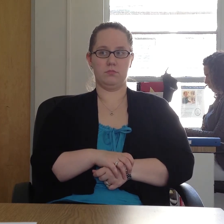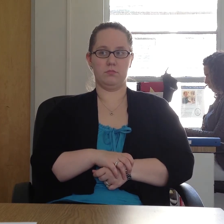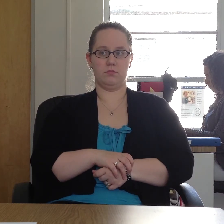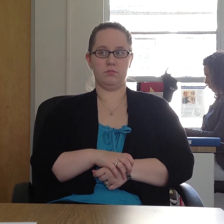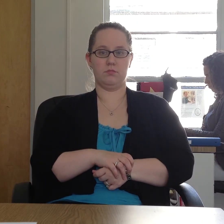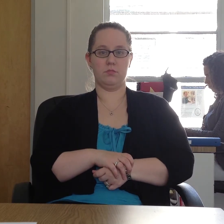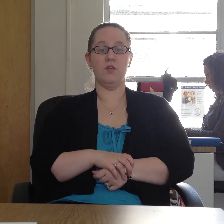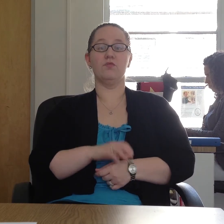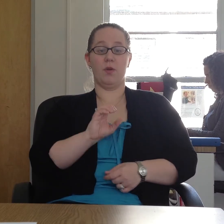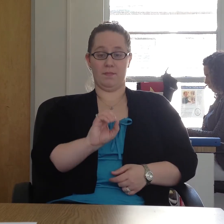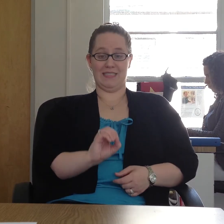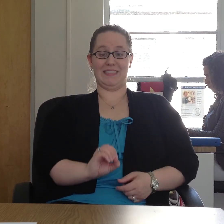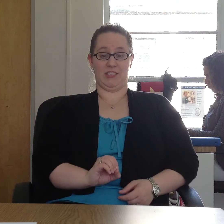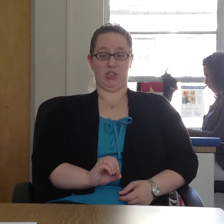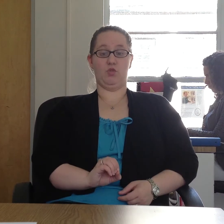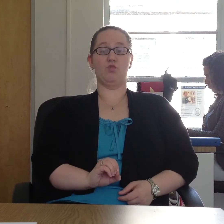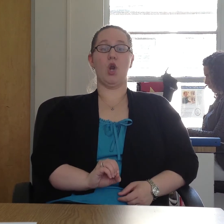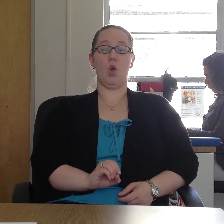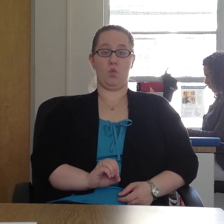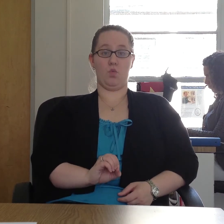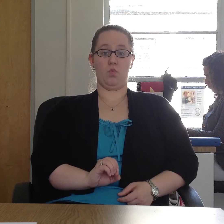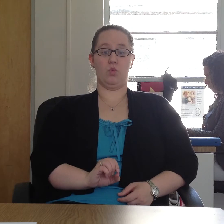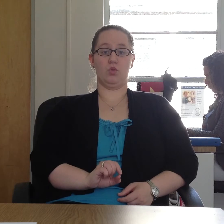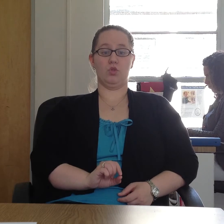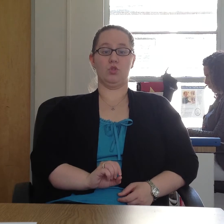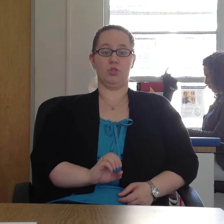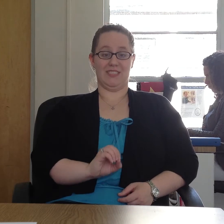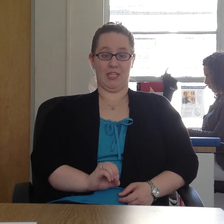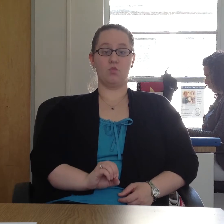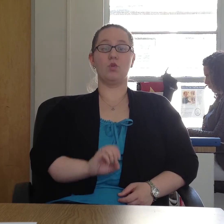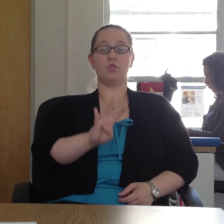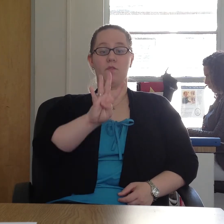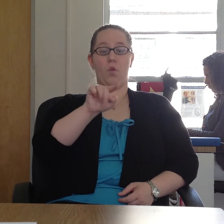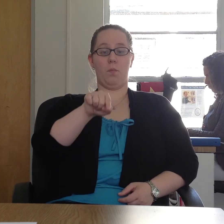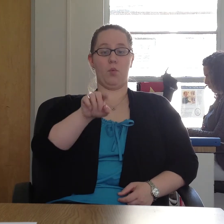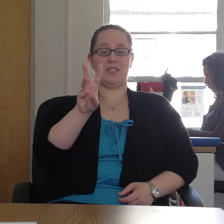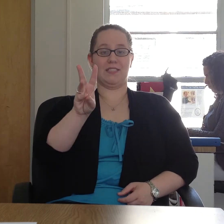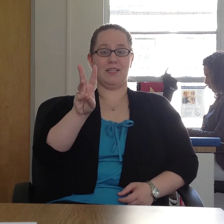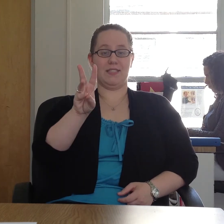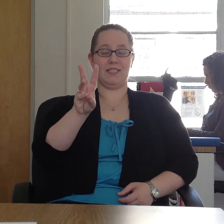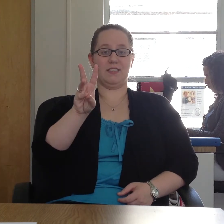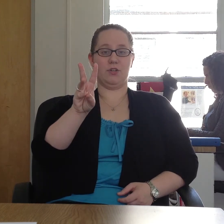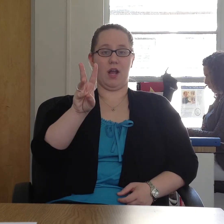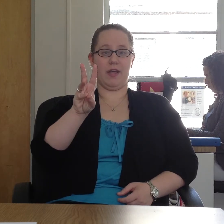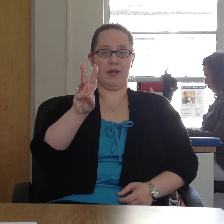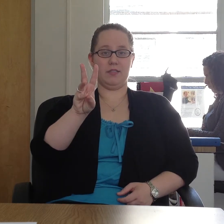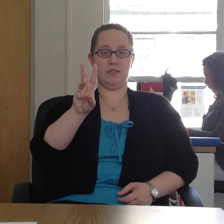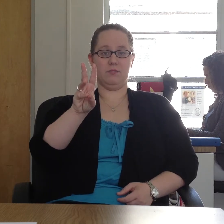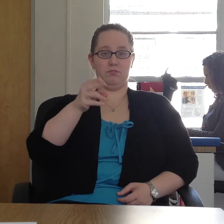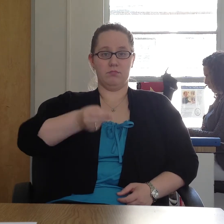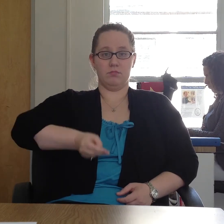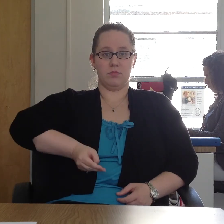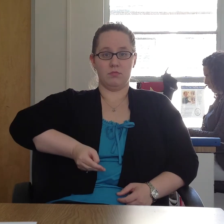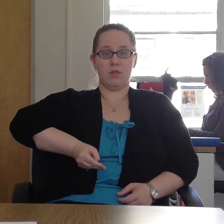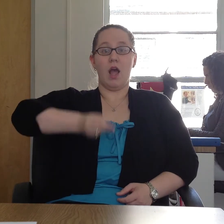0, value of 4.6 or less, so yes. is considered high in acid? Is yes.